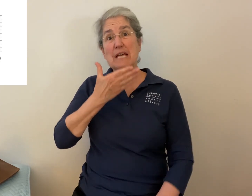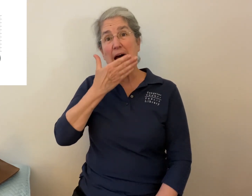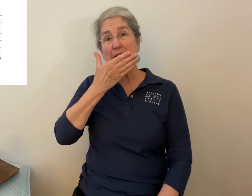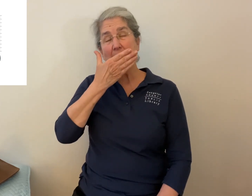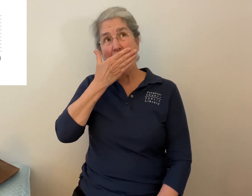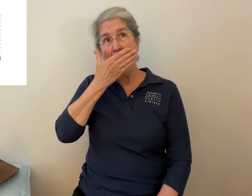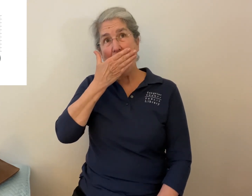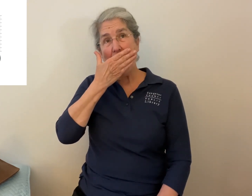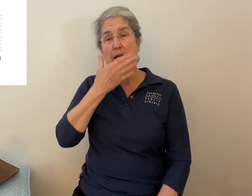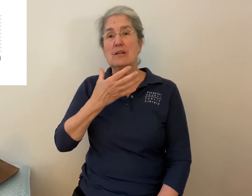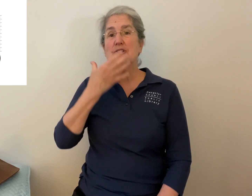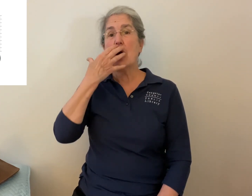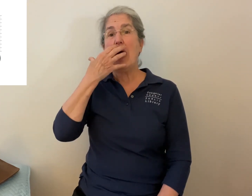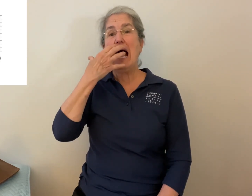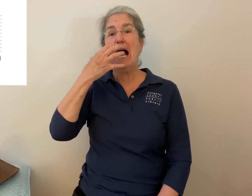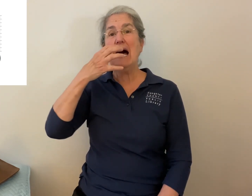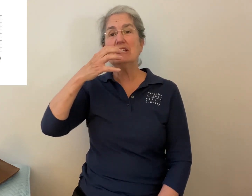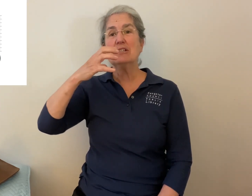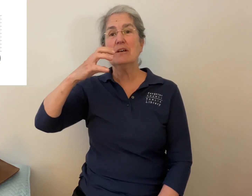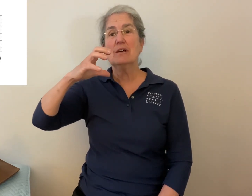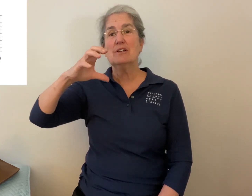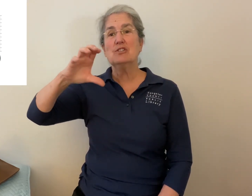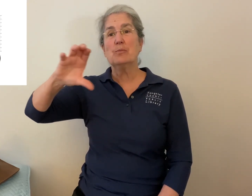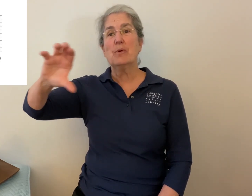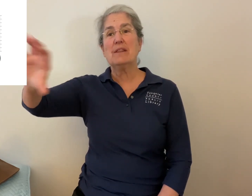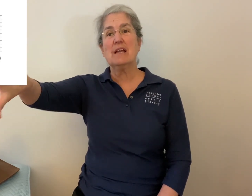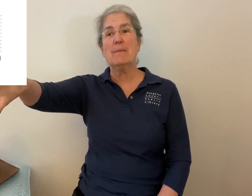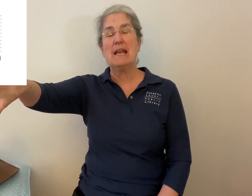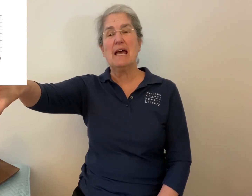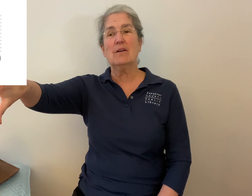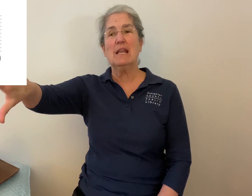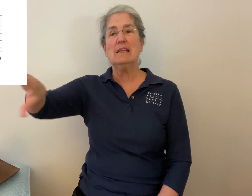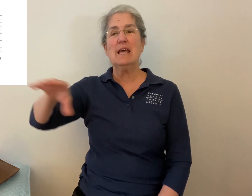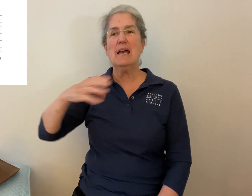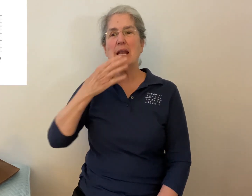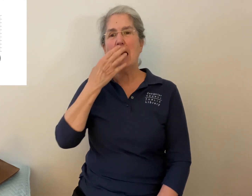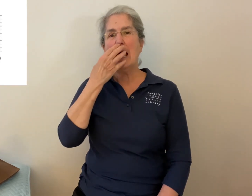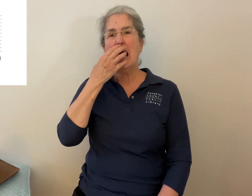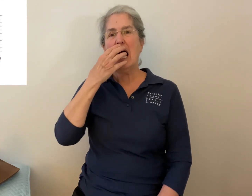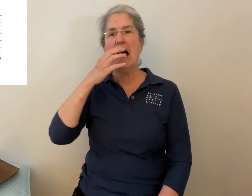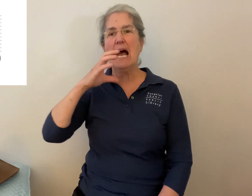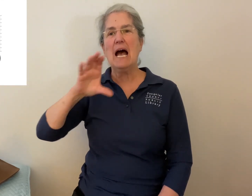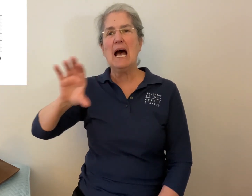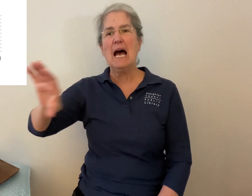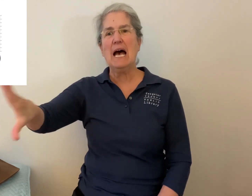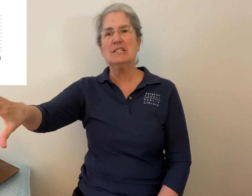hot. So hot is your breath coming out like that. Hot.